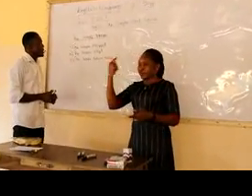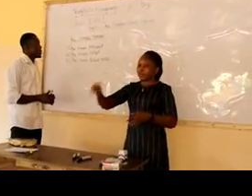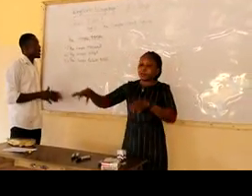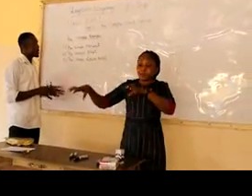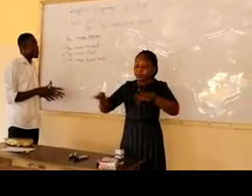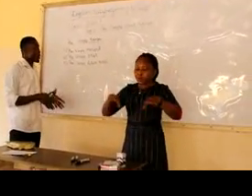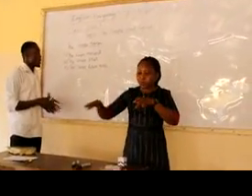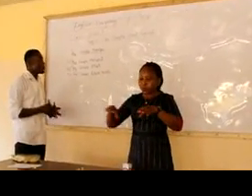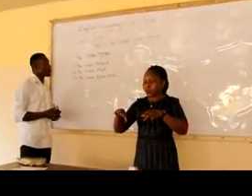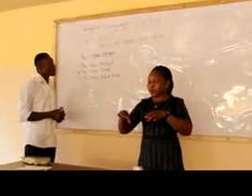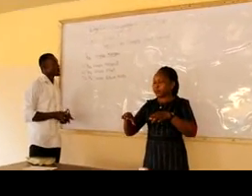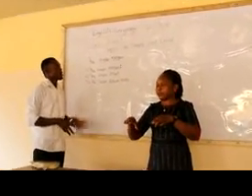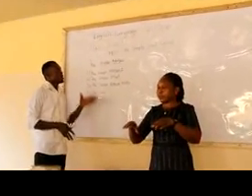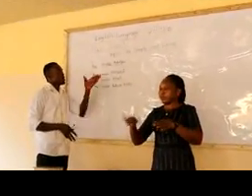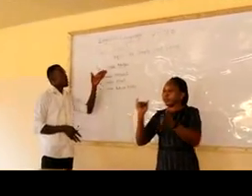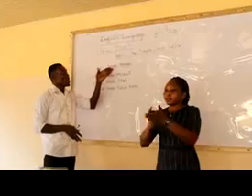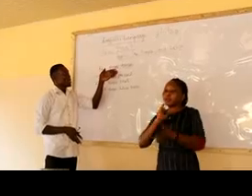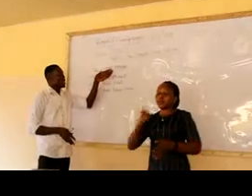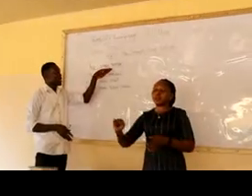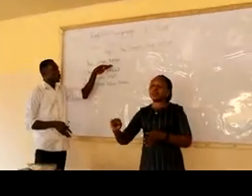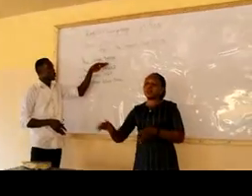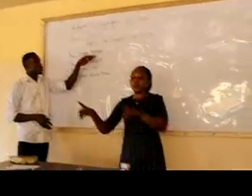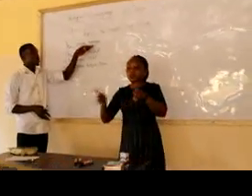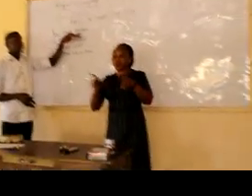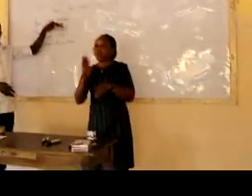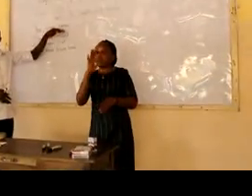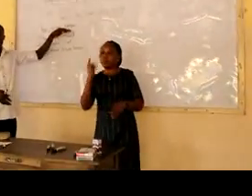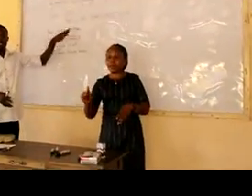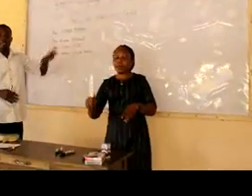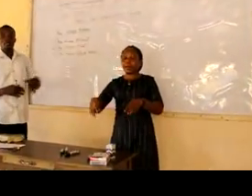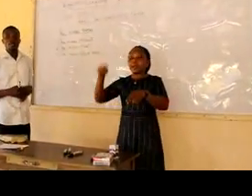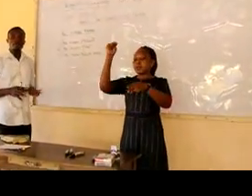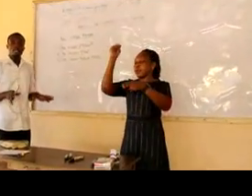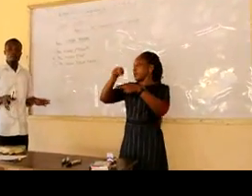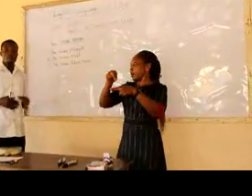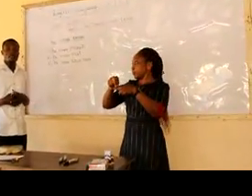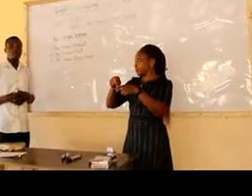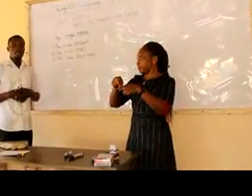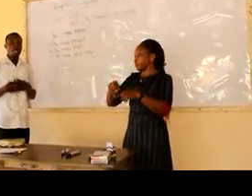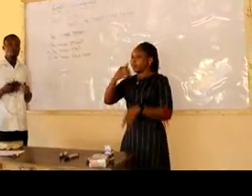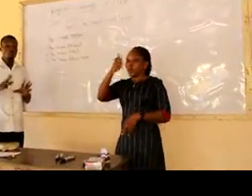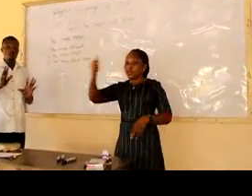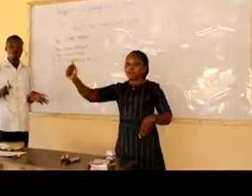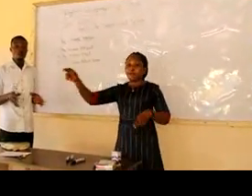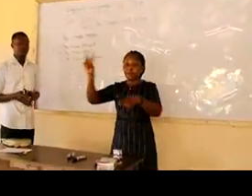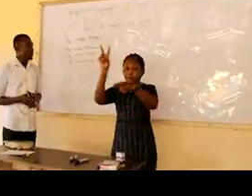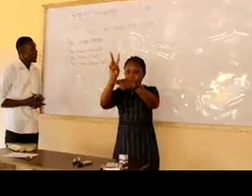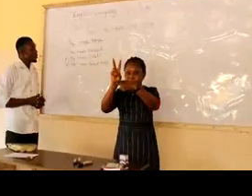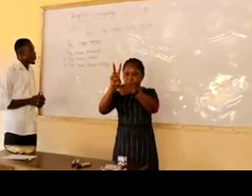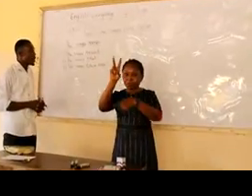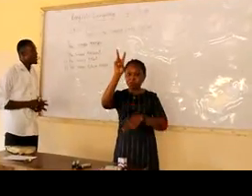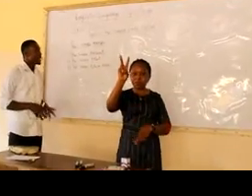Now, in that same way, in conjunction with a tense, a verb helps us to